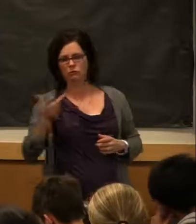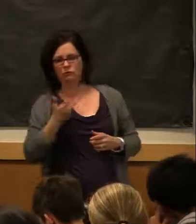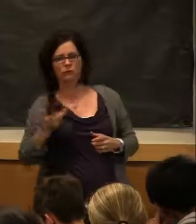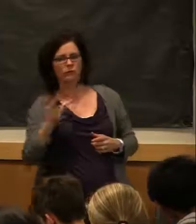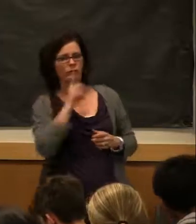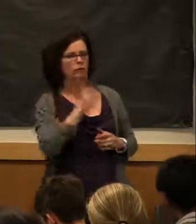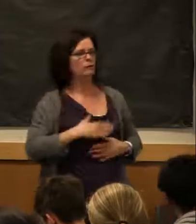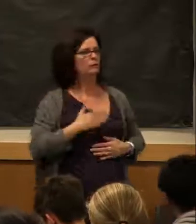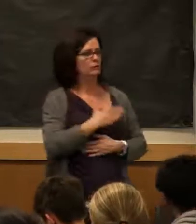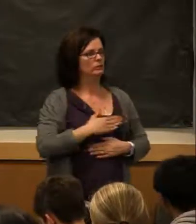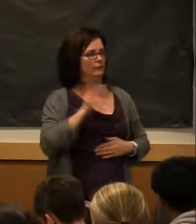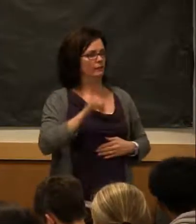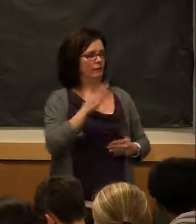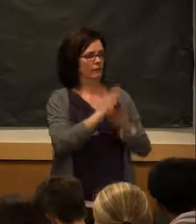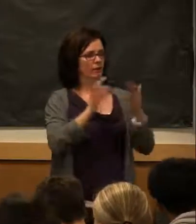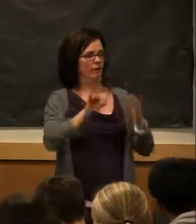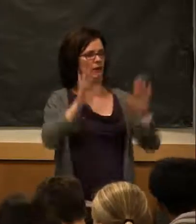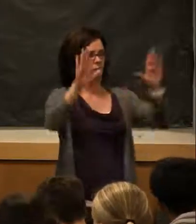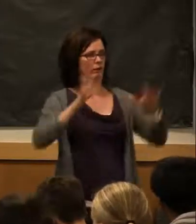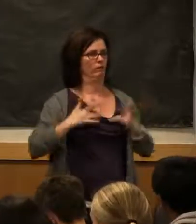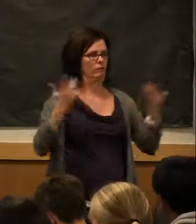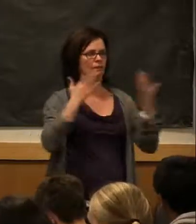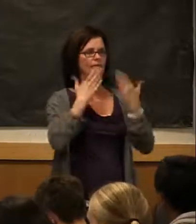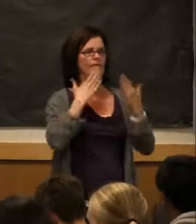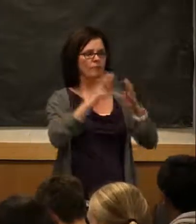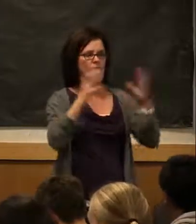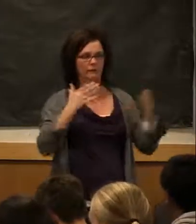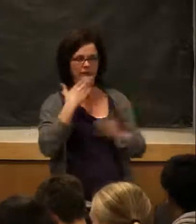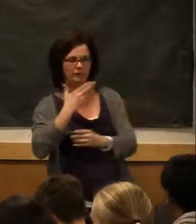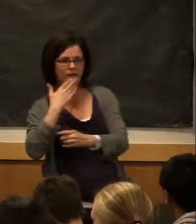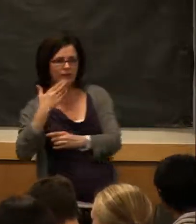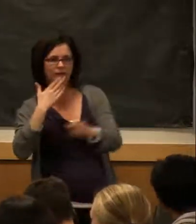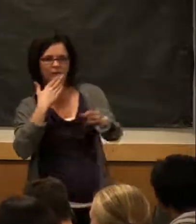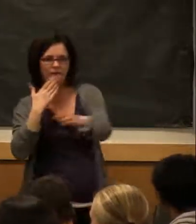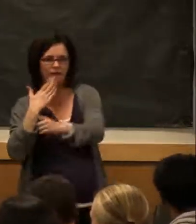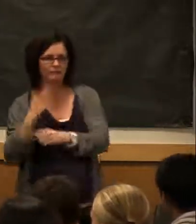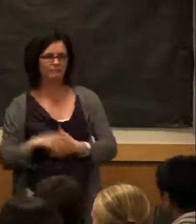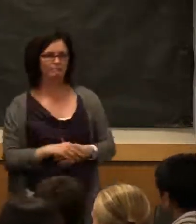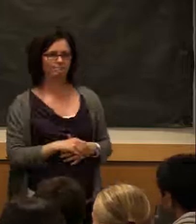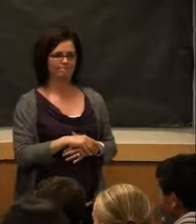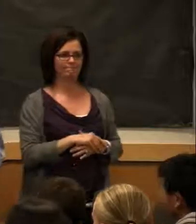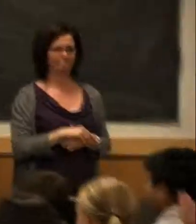just being part of this wonderful event. So thank you very much. Thank you.